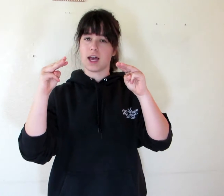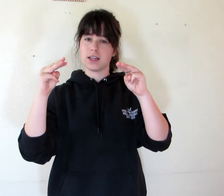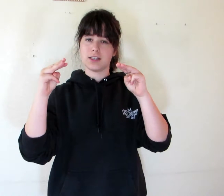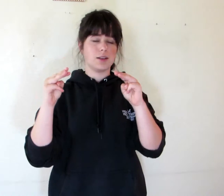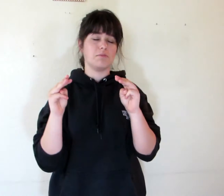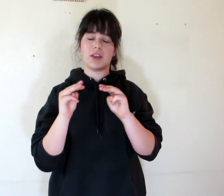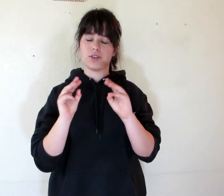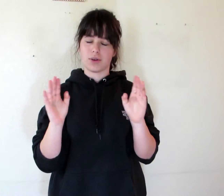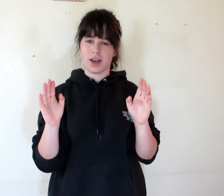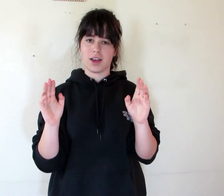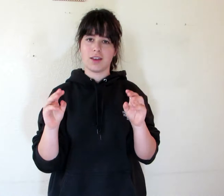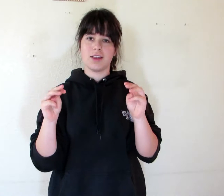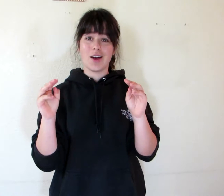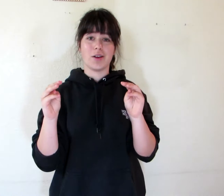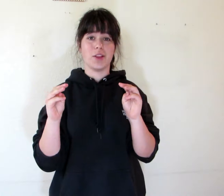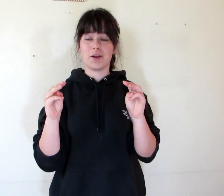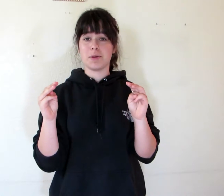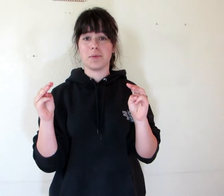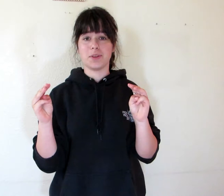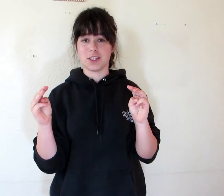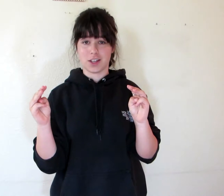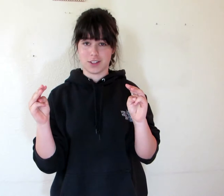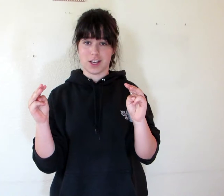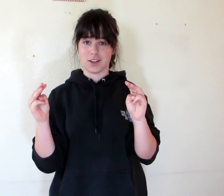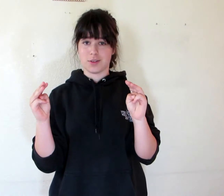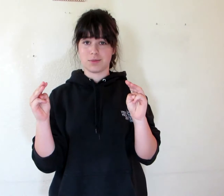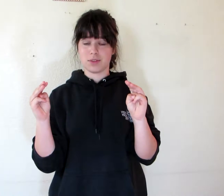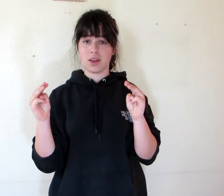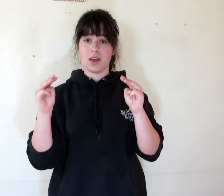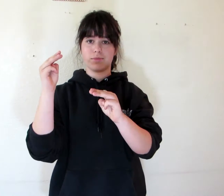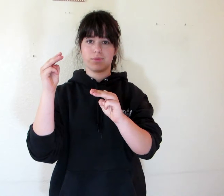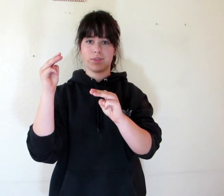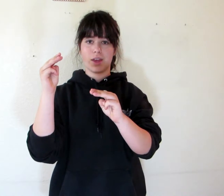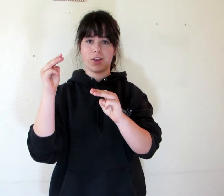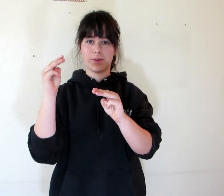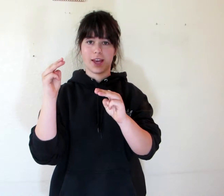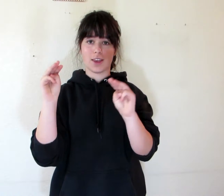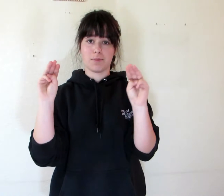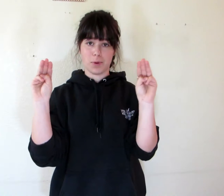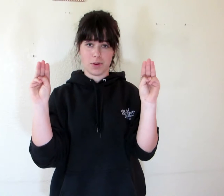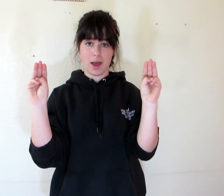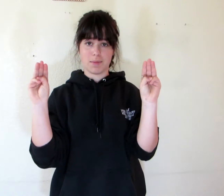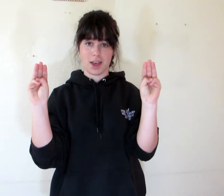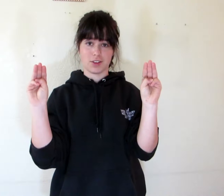exact, it's okay. A lot of people will still understand you. You'll be taking both your M hand